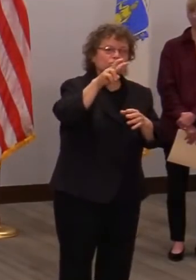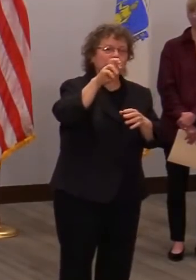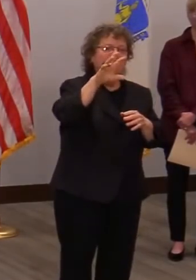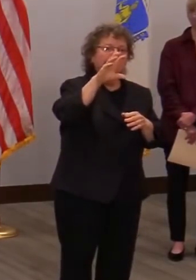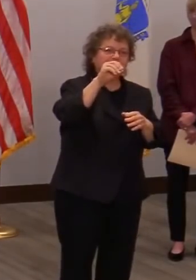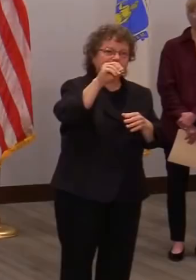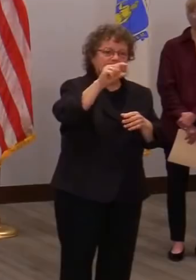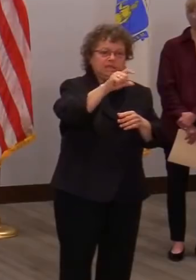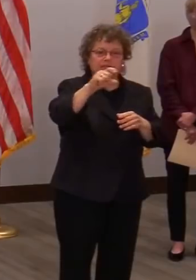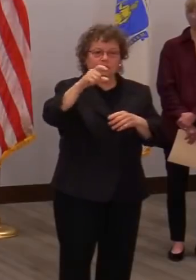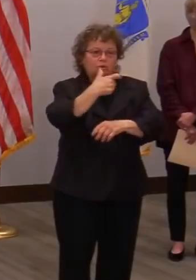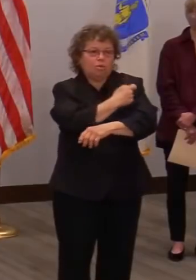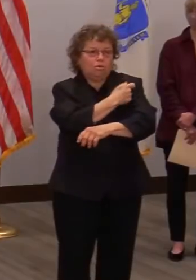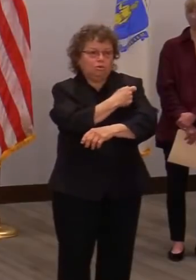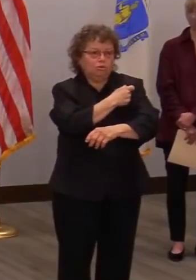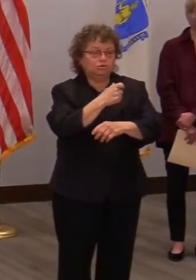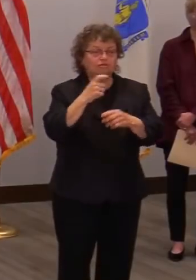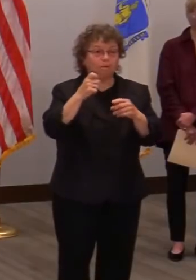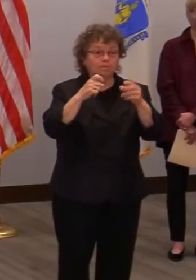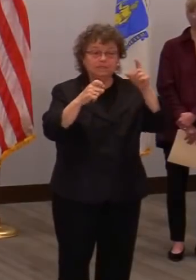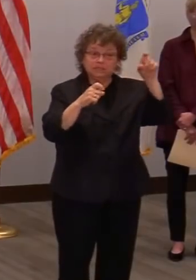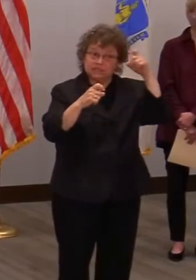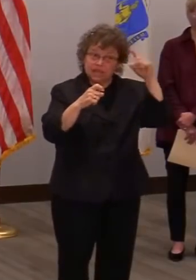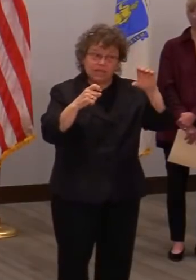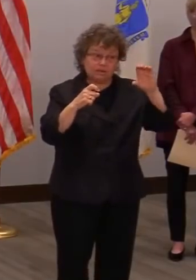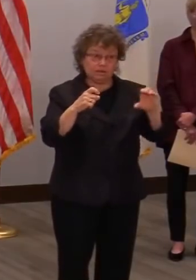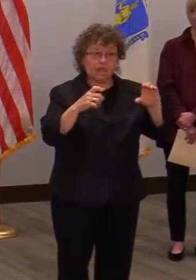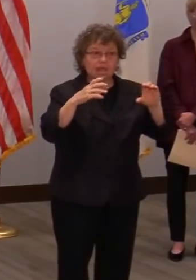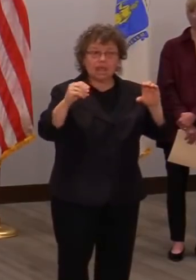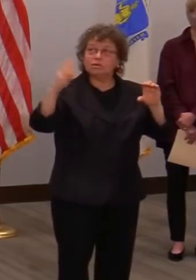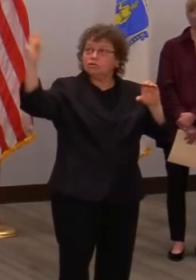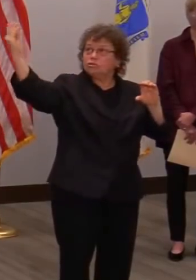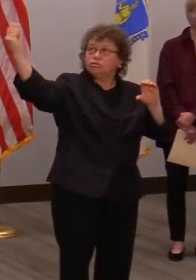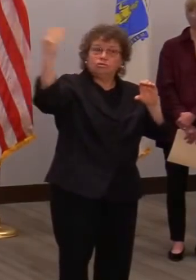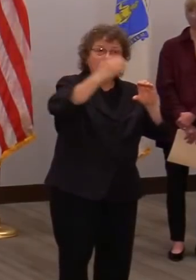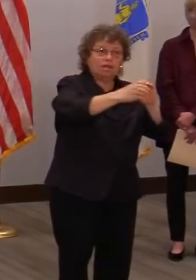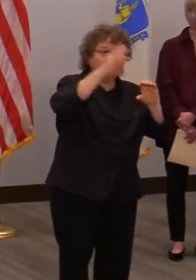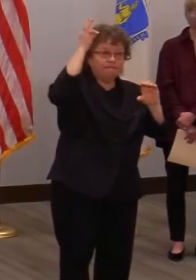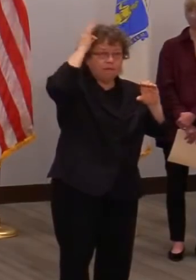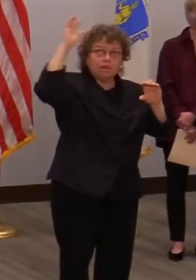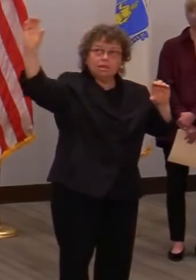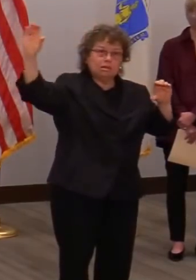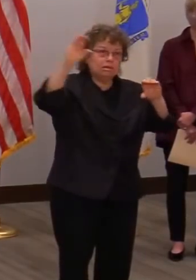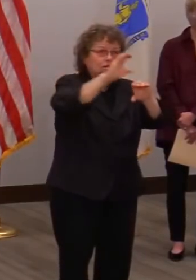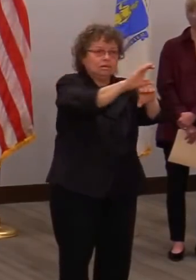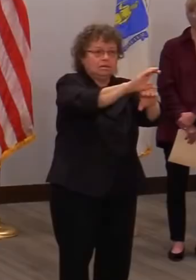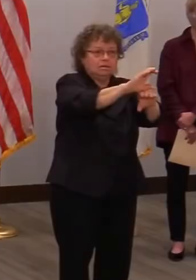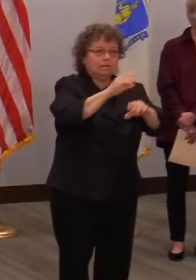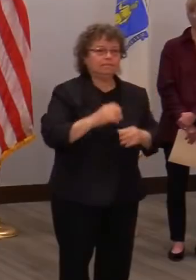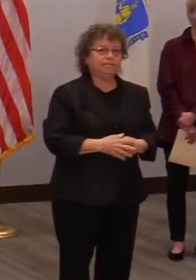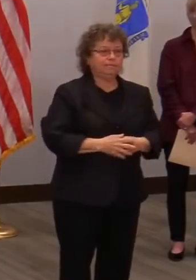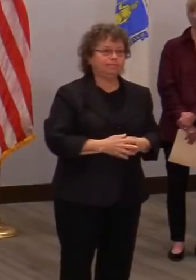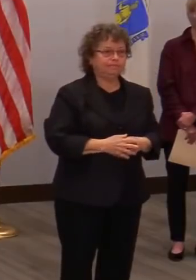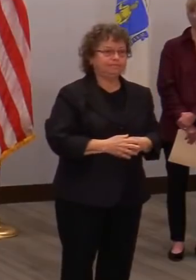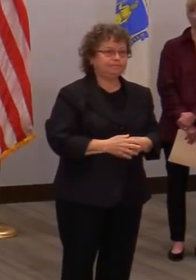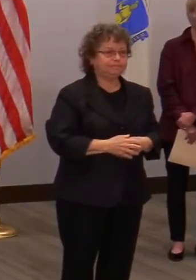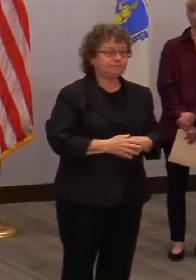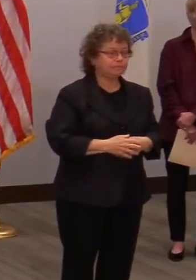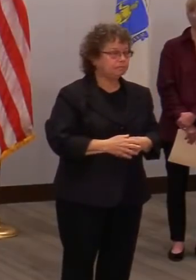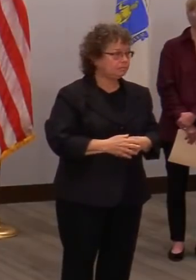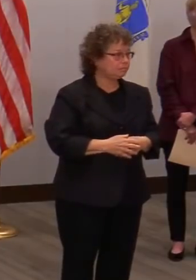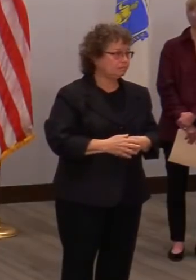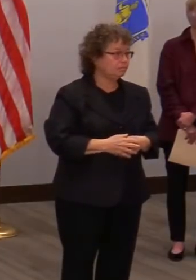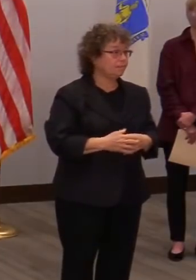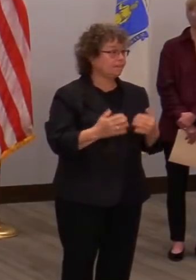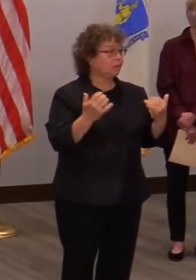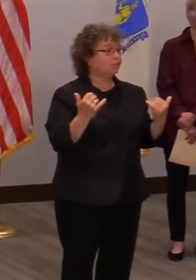79,250 doses between the state allocation and the direct allocation that they're getting from the federal government. Now, with